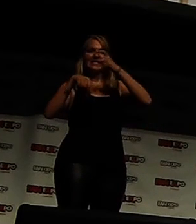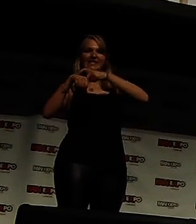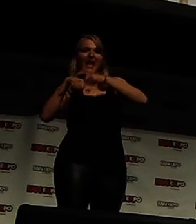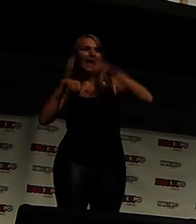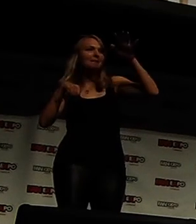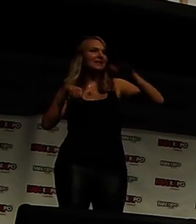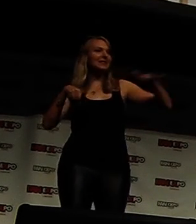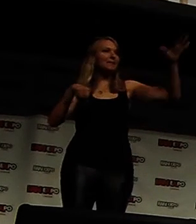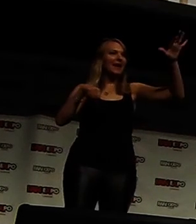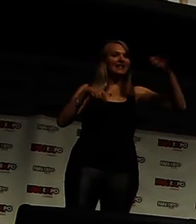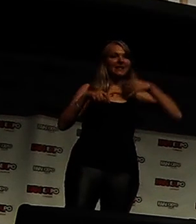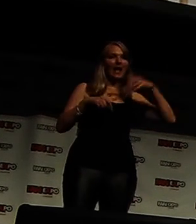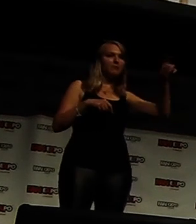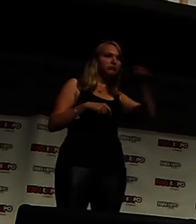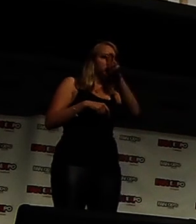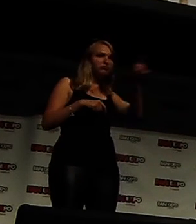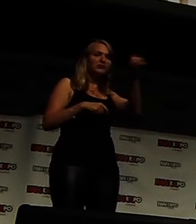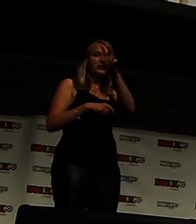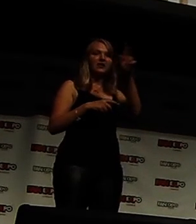see my possible girl.